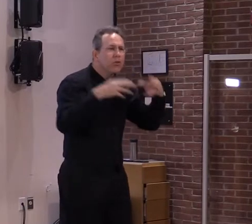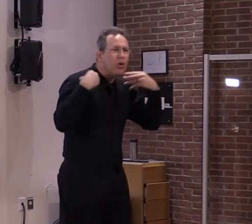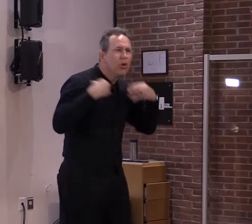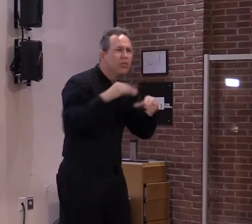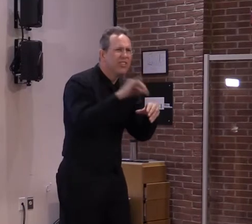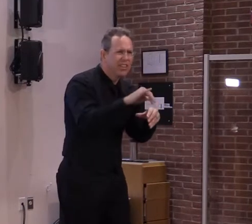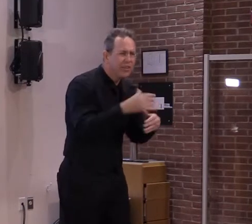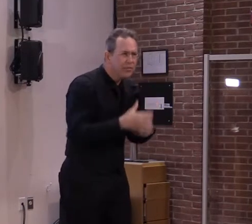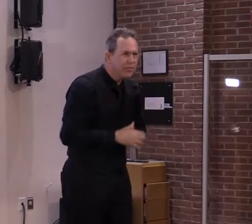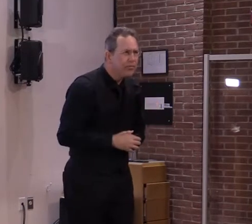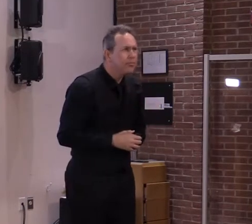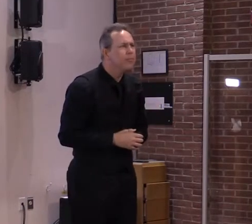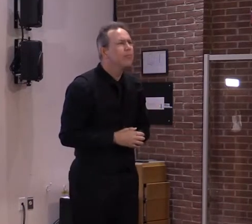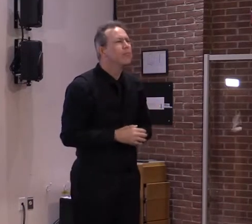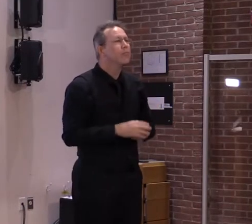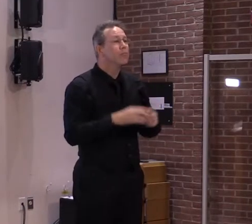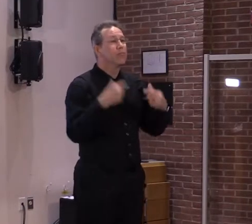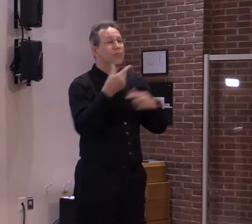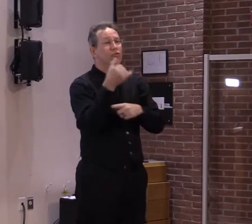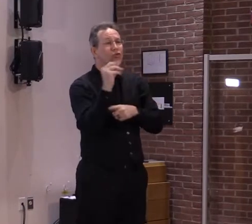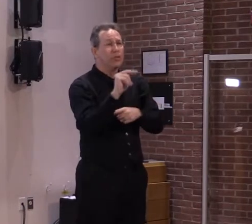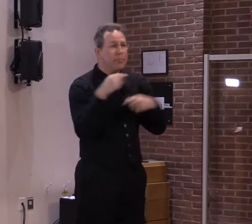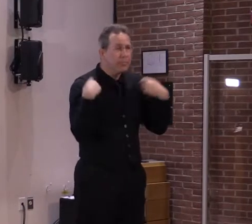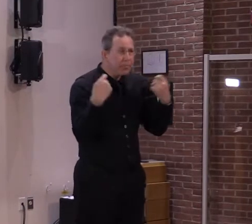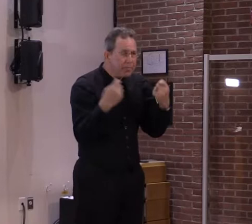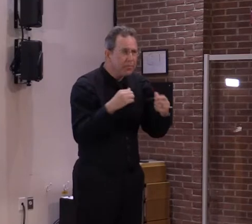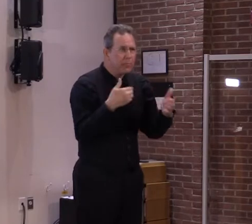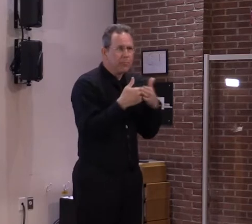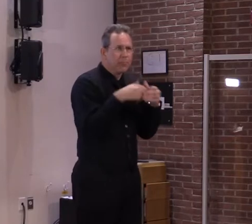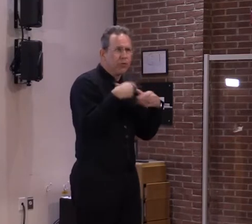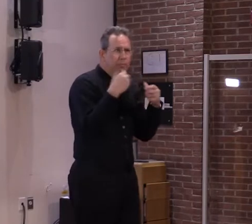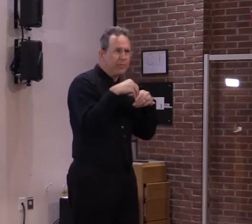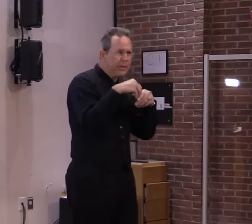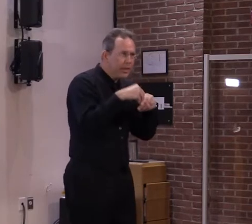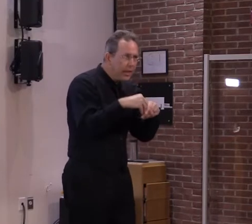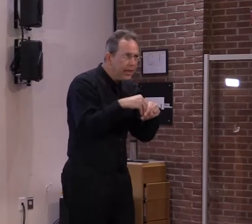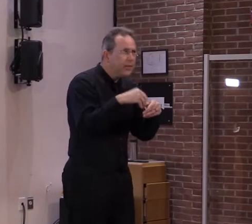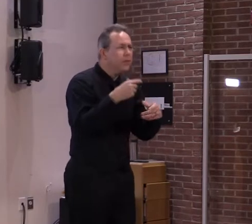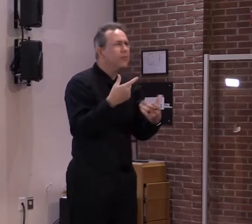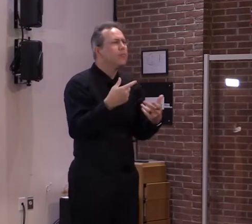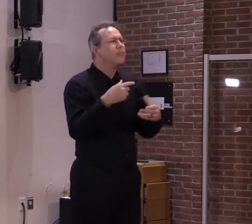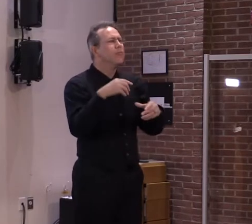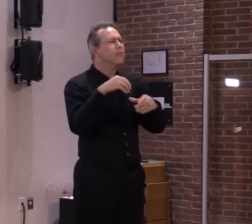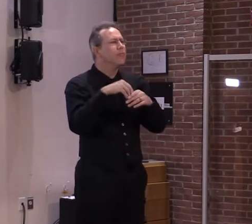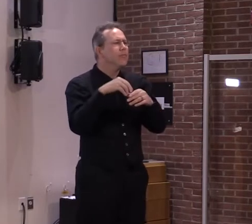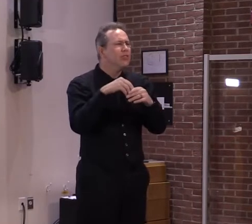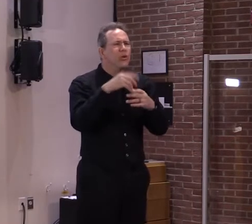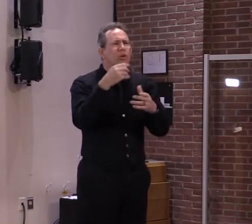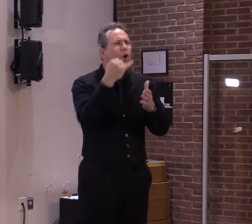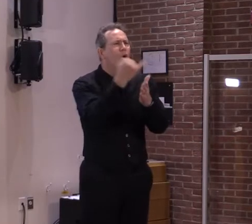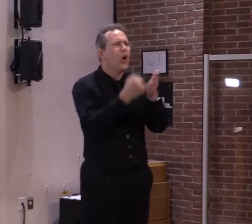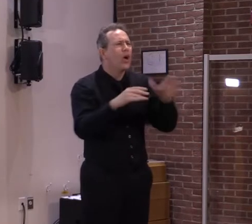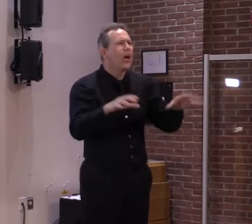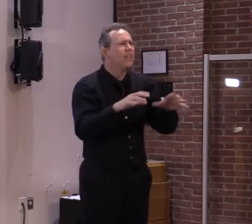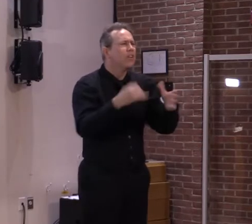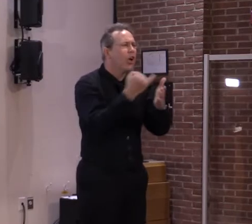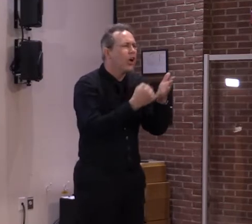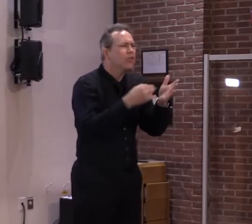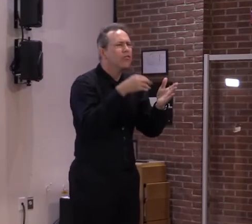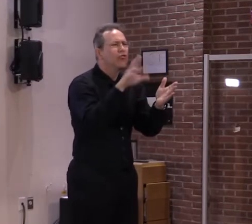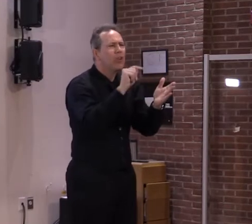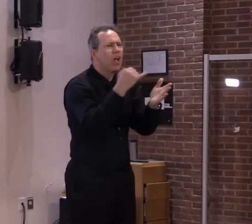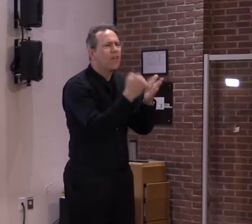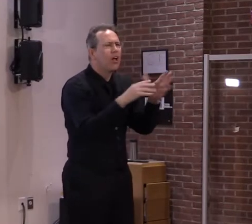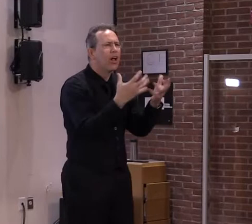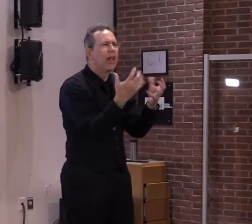businesses like gyms and fitness centers, indoor arts, culture, and entertainment businesses, and meetings of public